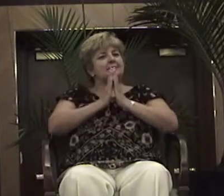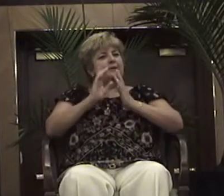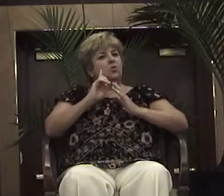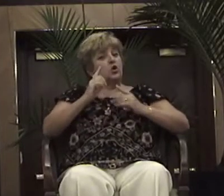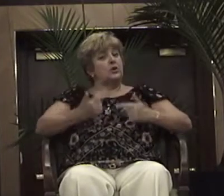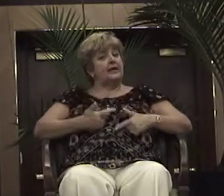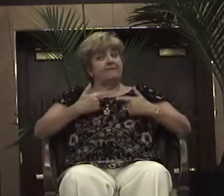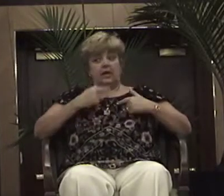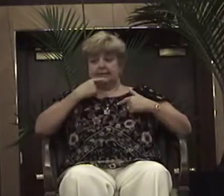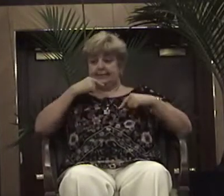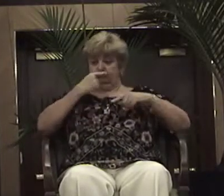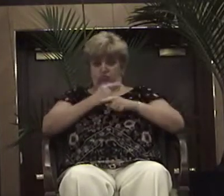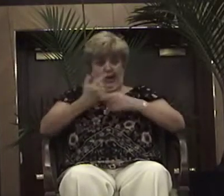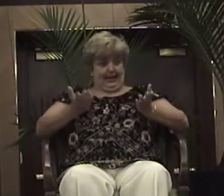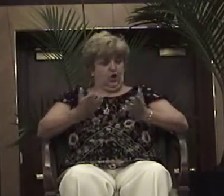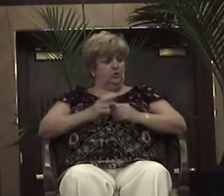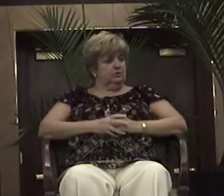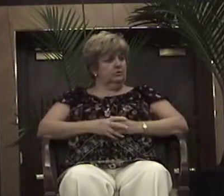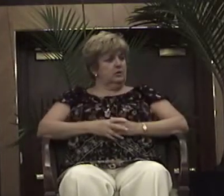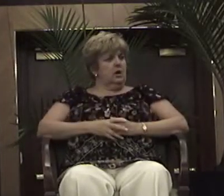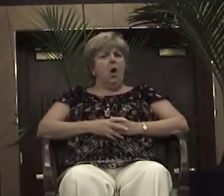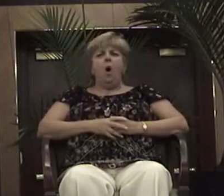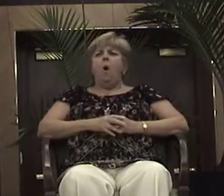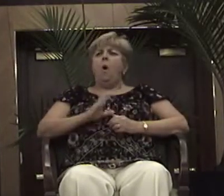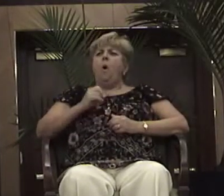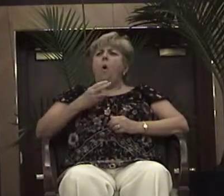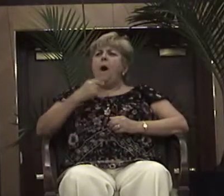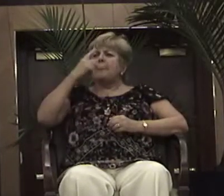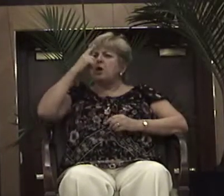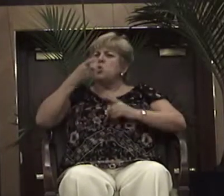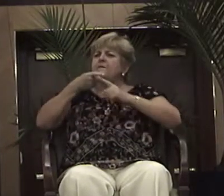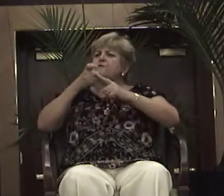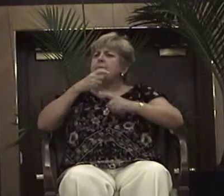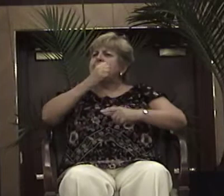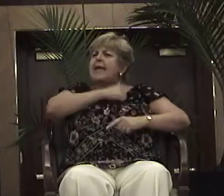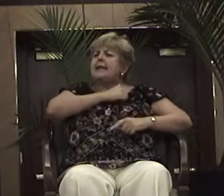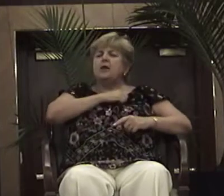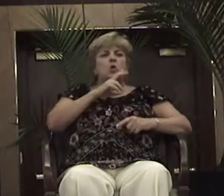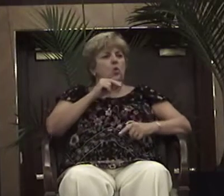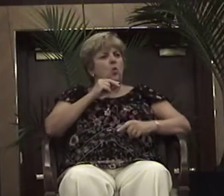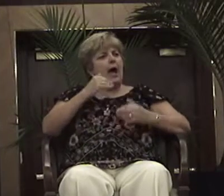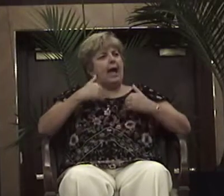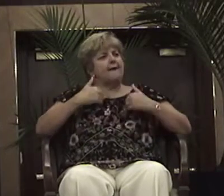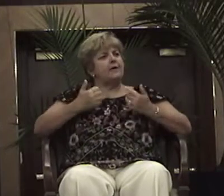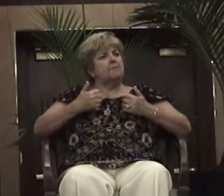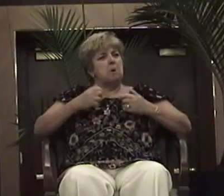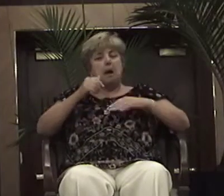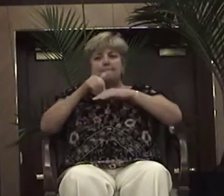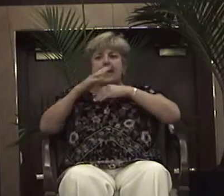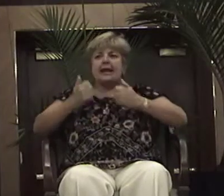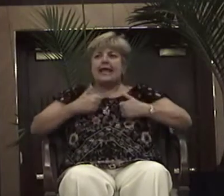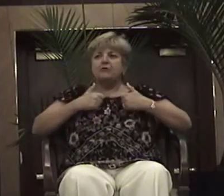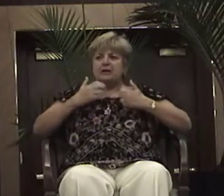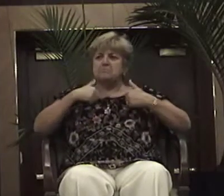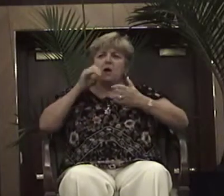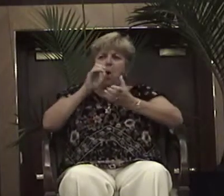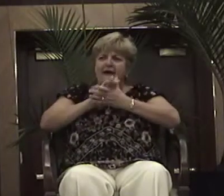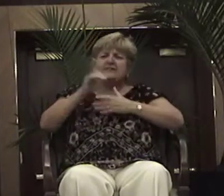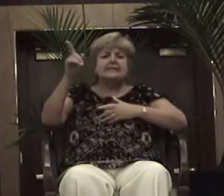here." She said, "Oh, I thought you were from Canada." And I said, "Oh, I have a mailing address up there, my wife up there, but the home that God